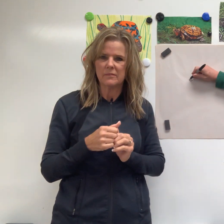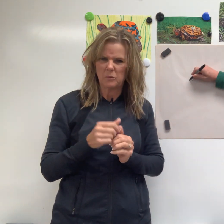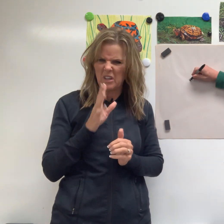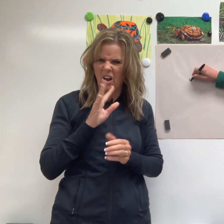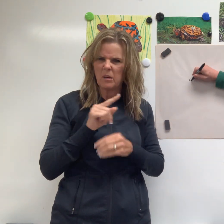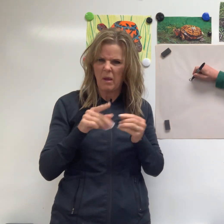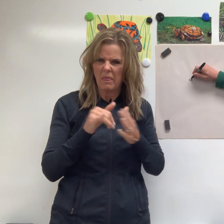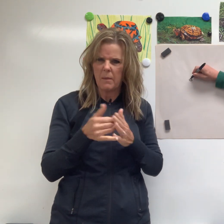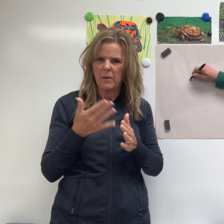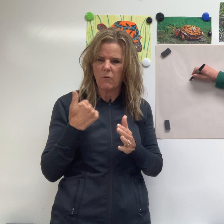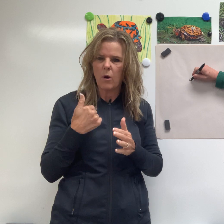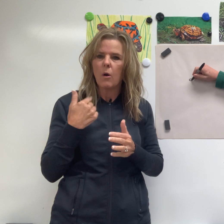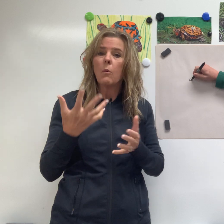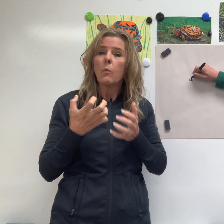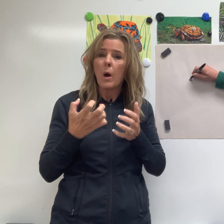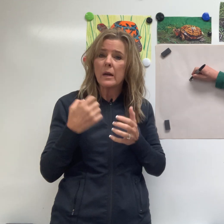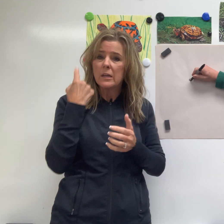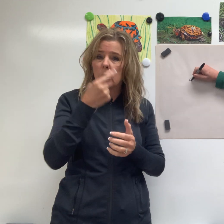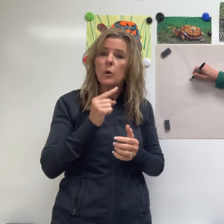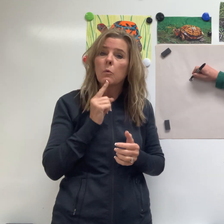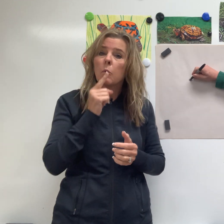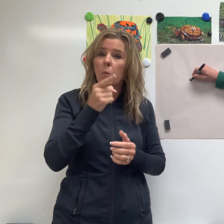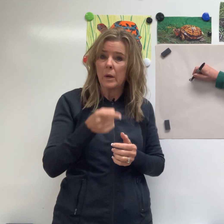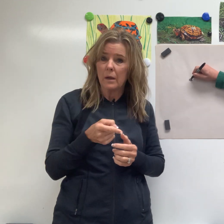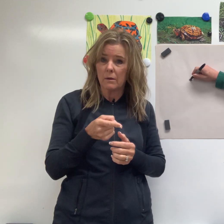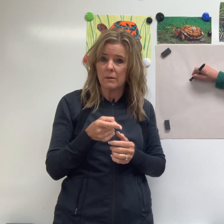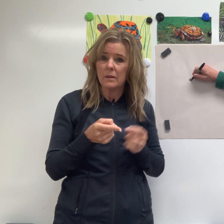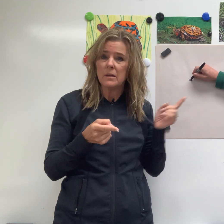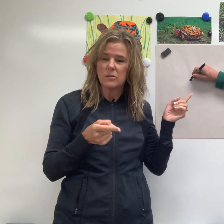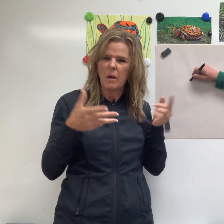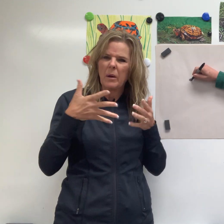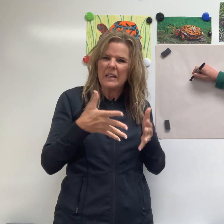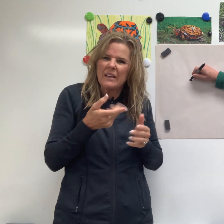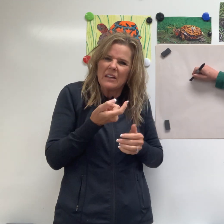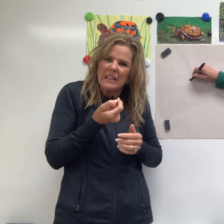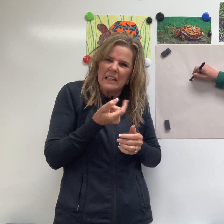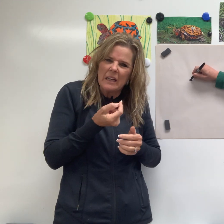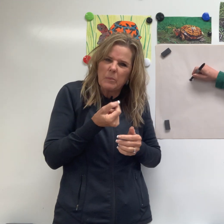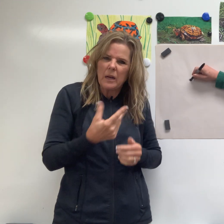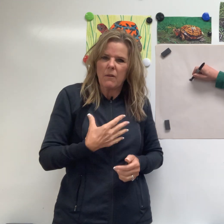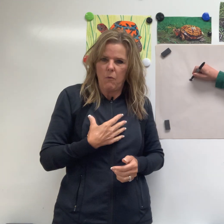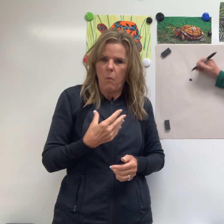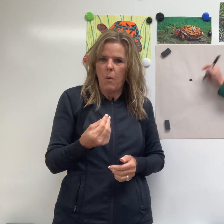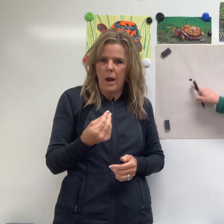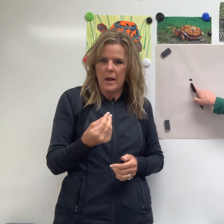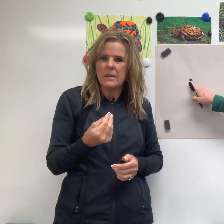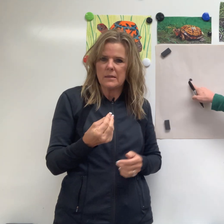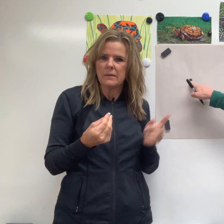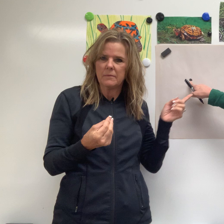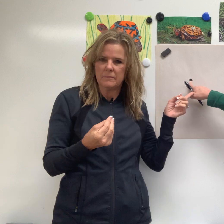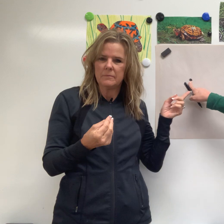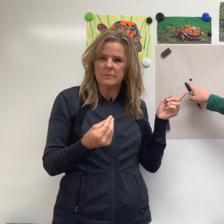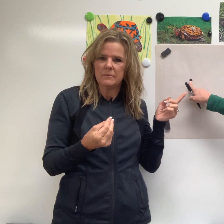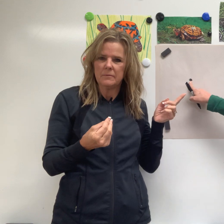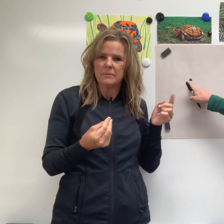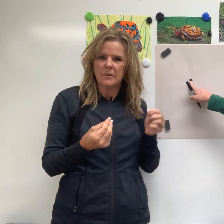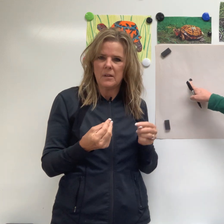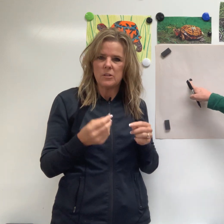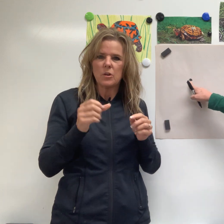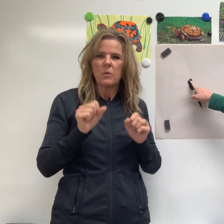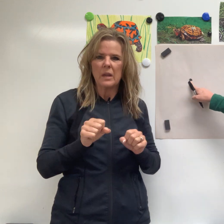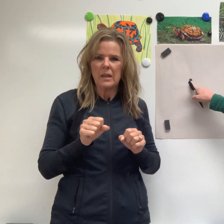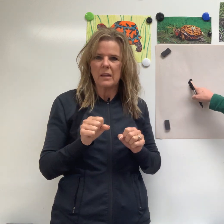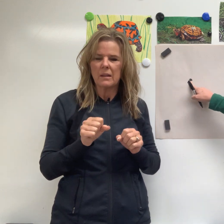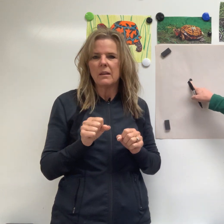before. So we want him to look alive. So I'm going to leave that little bit of paper showing so that